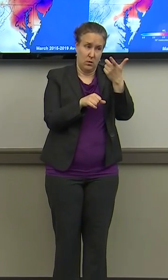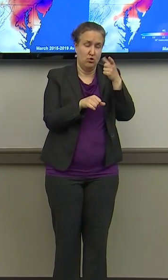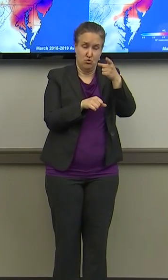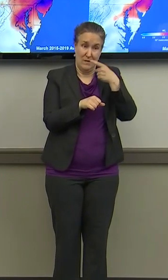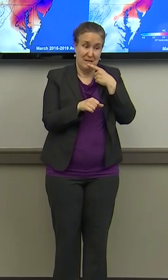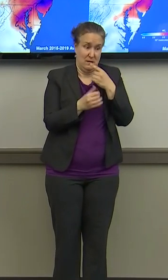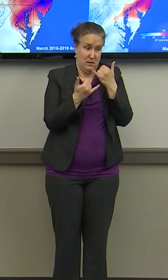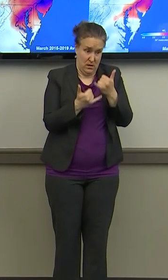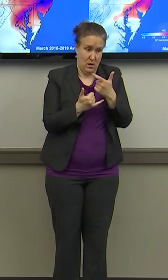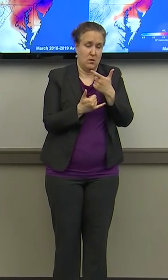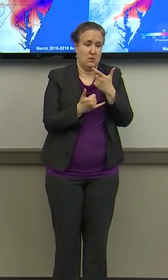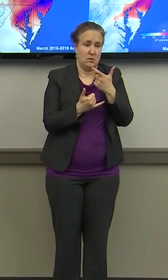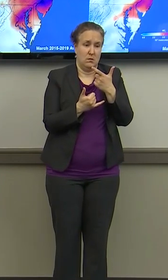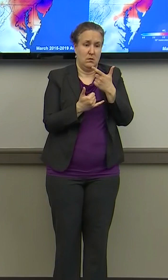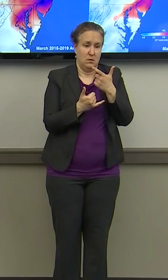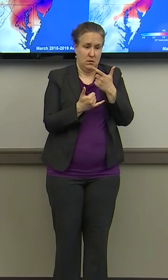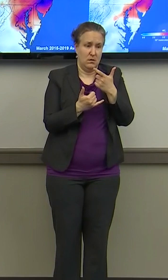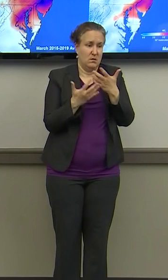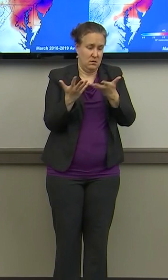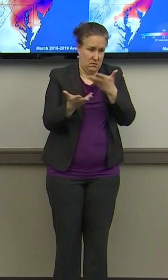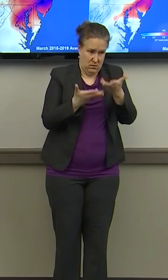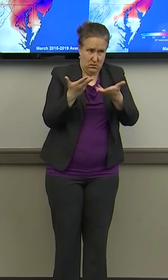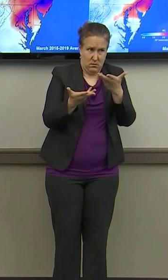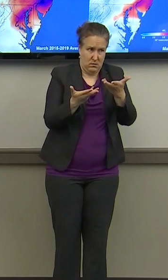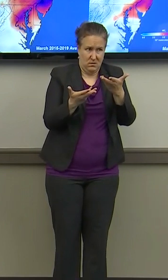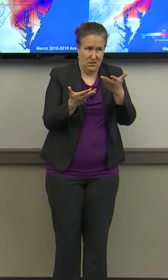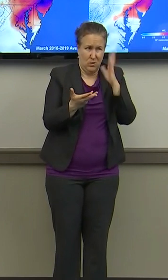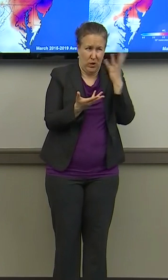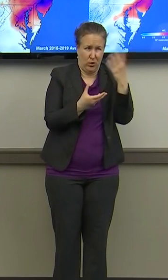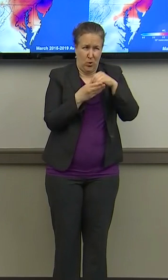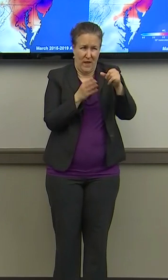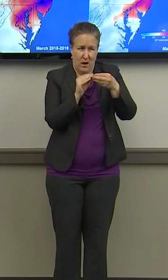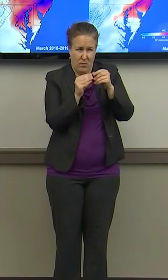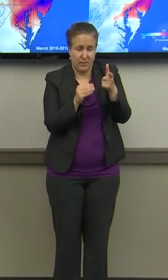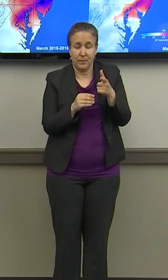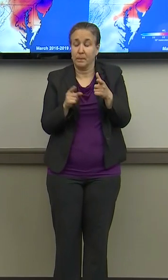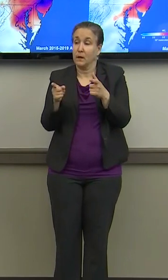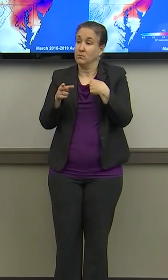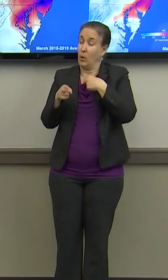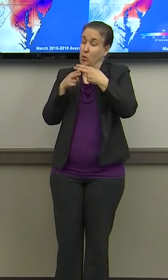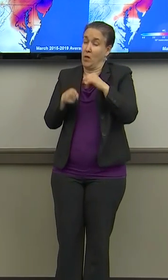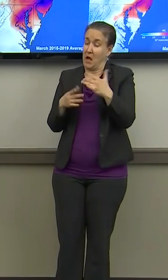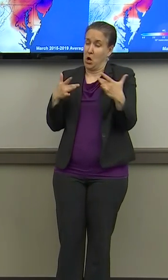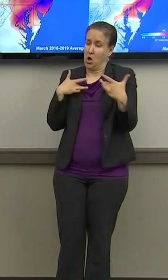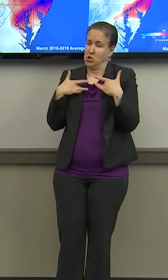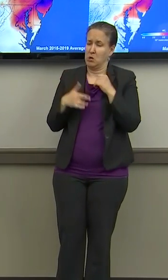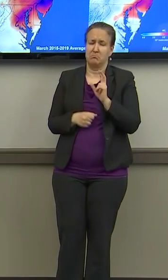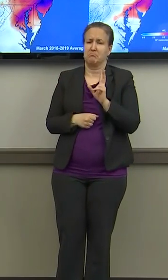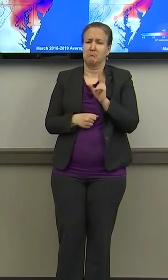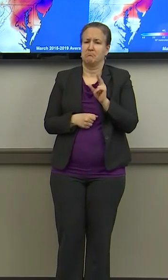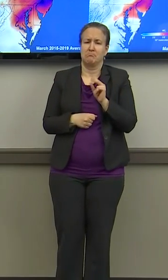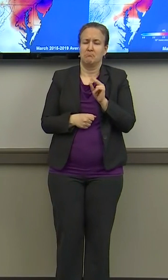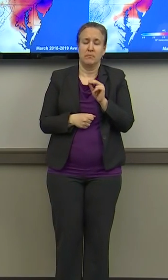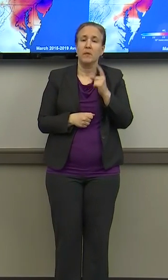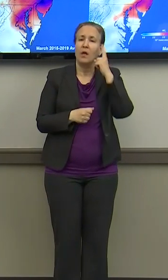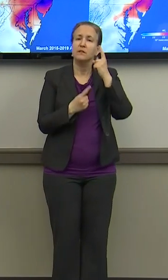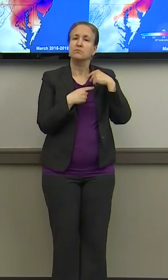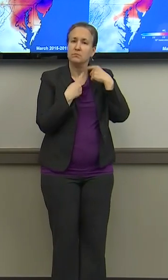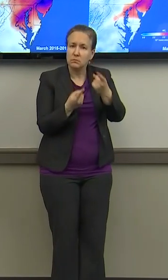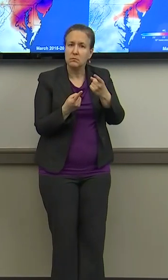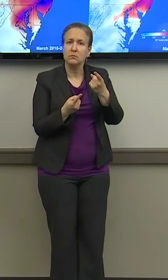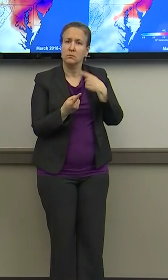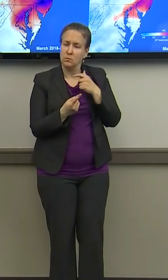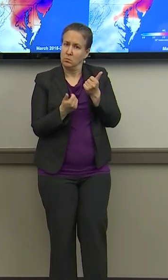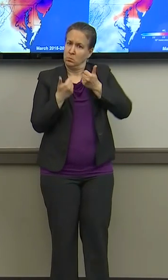that you're now going to start bringing this that in, but So I wouldn't call it a concern. I think we've been made